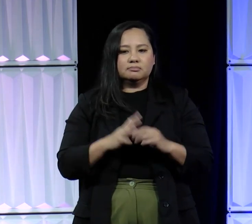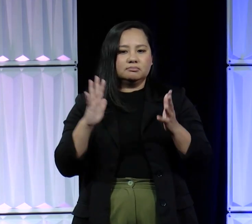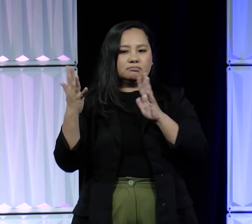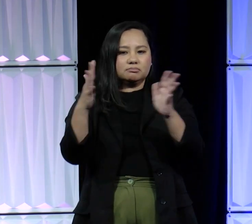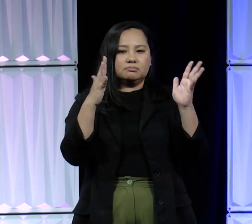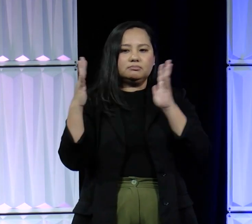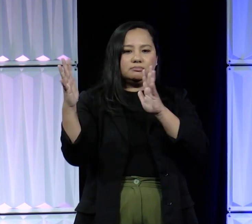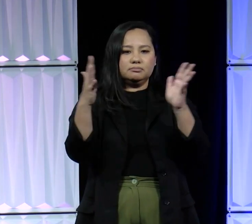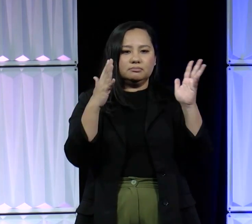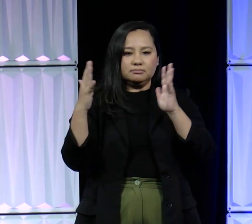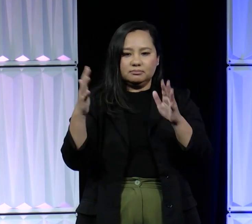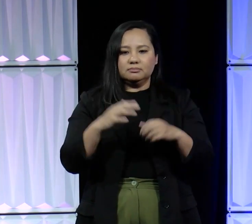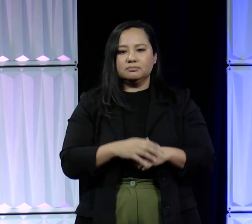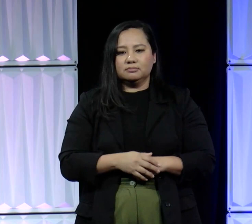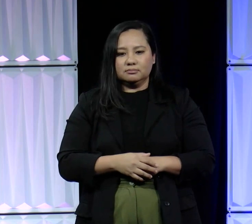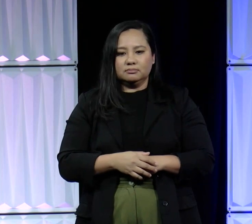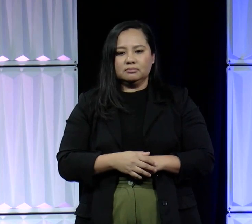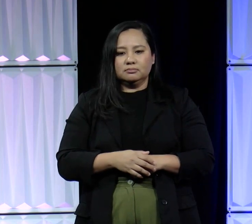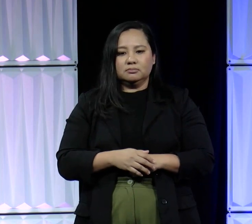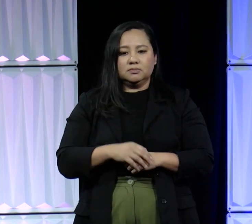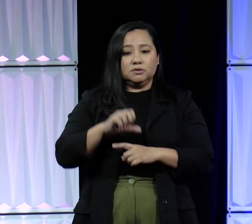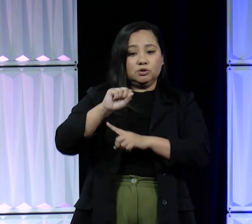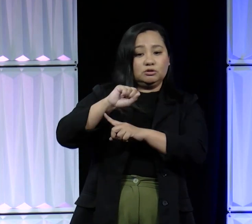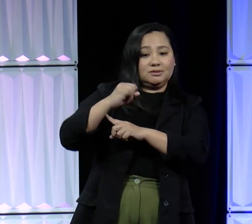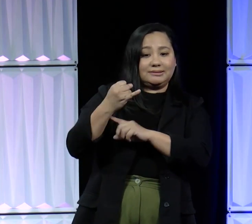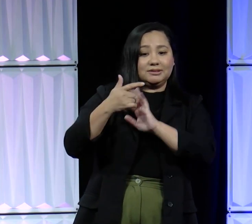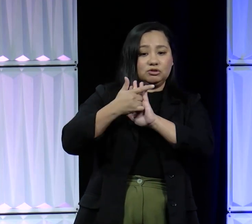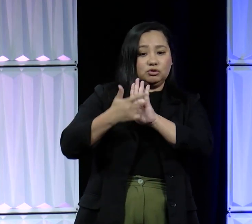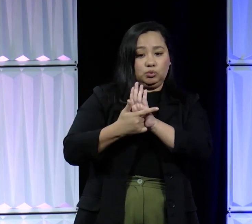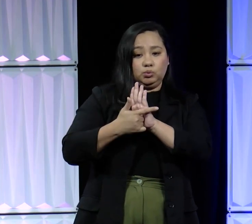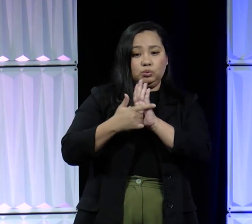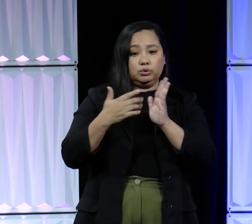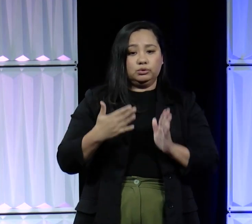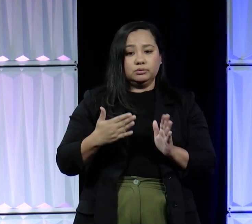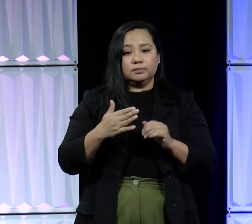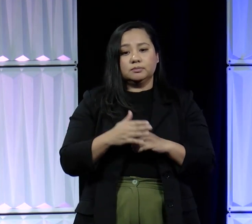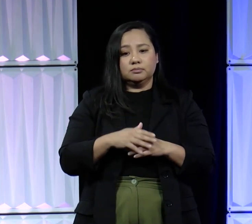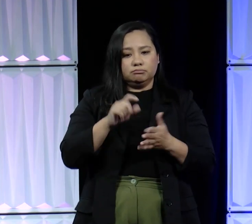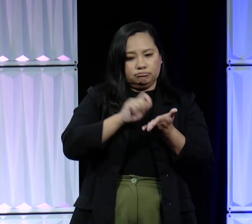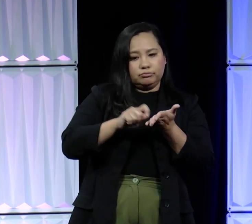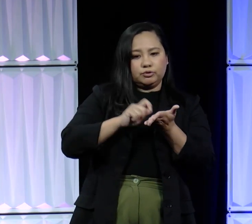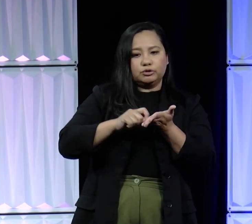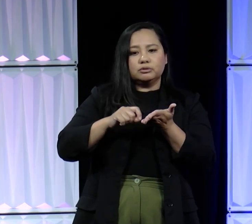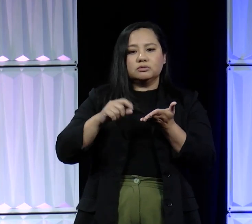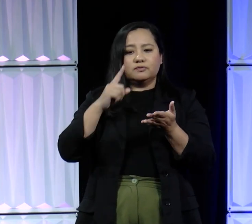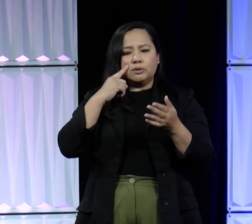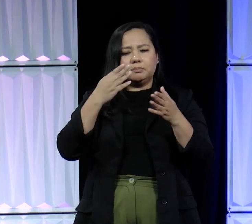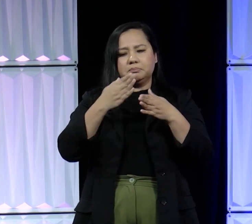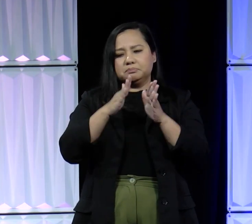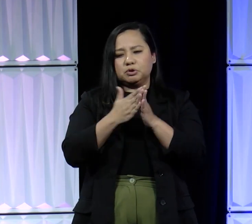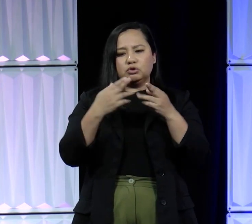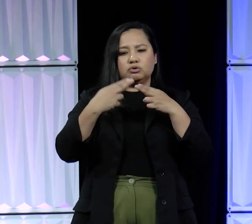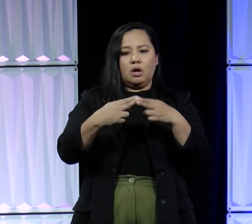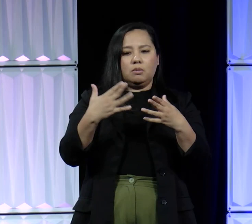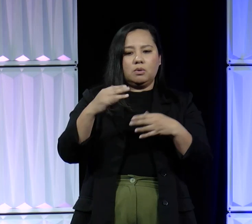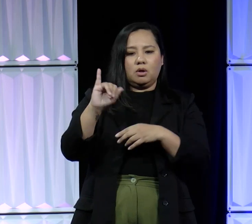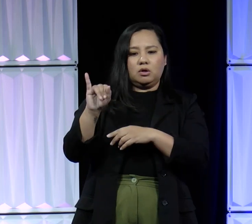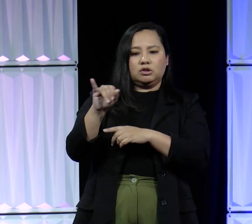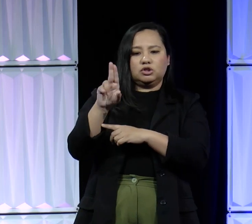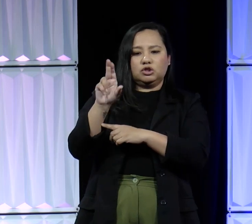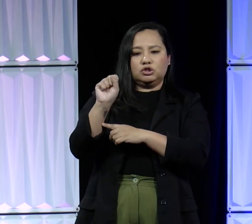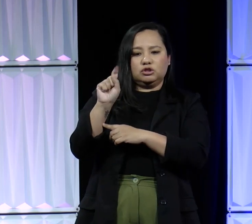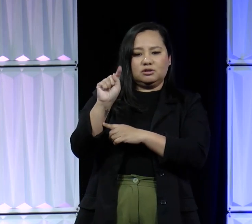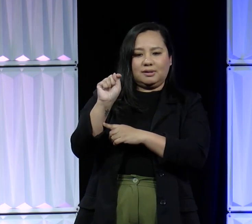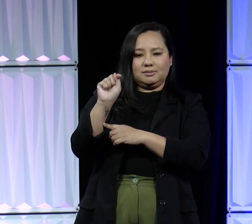Social justice lawyer and author of the book Just Mercy, Bryan Stevenson, said, "The big problem we have in the US is that we don't actually know our